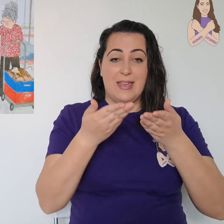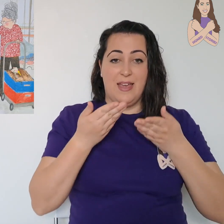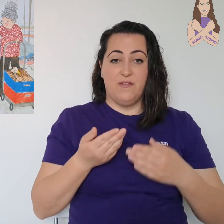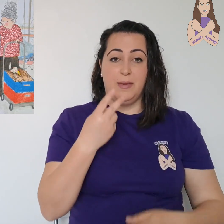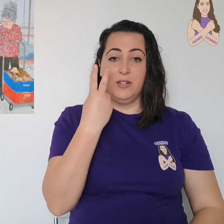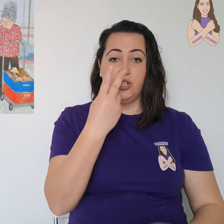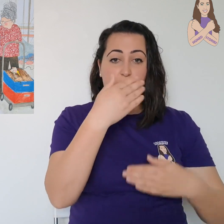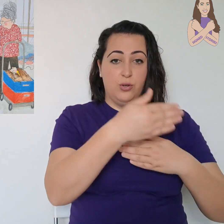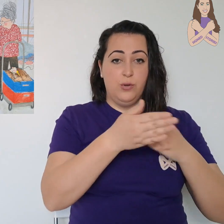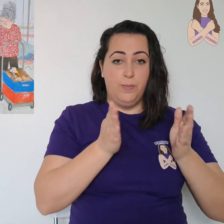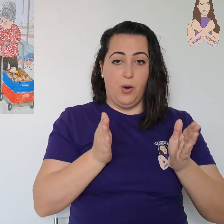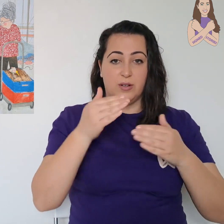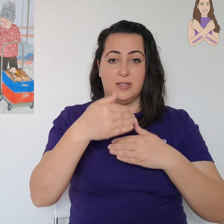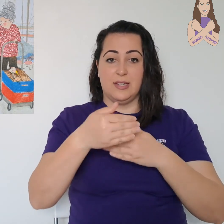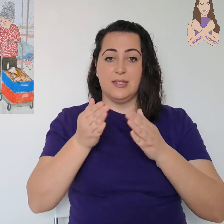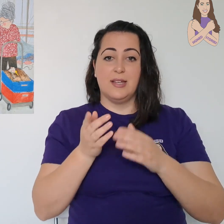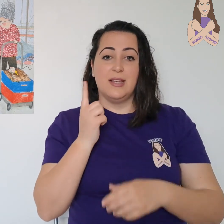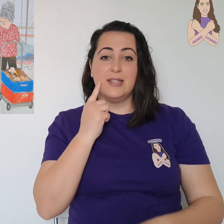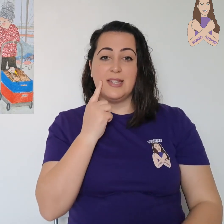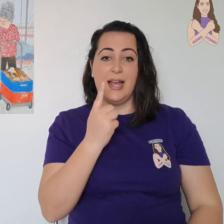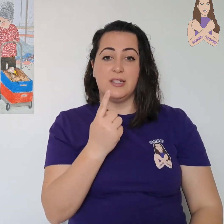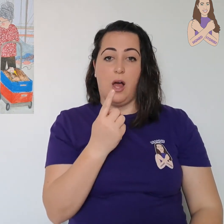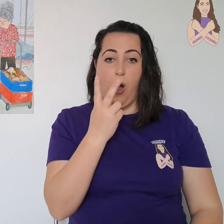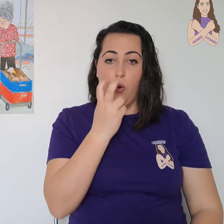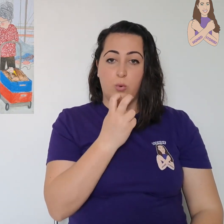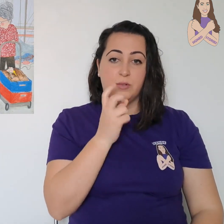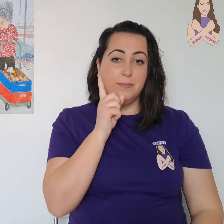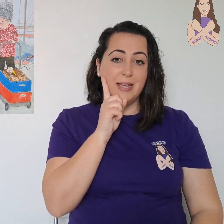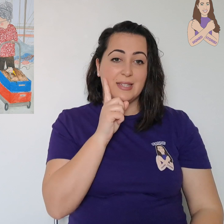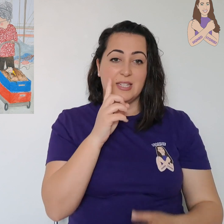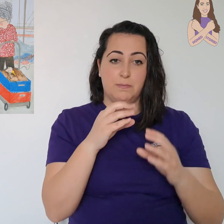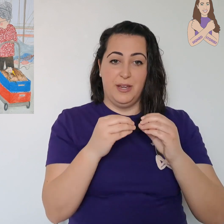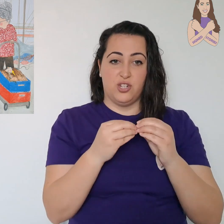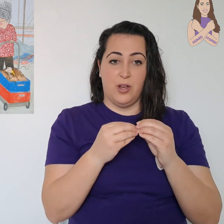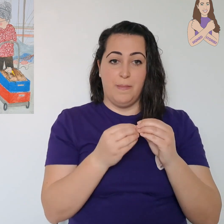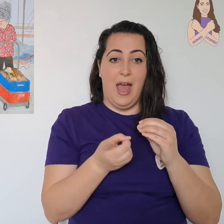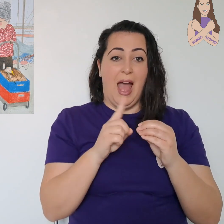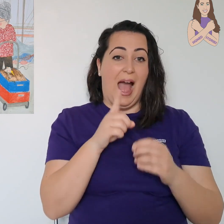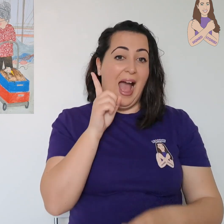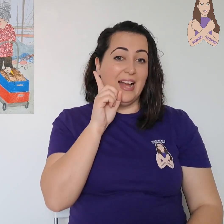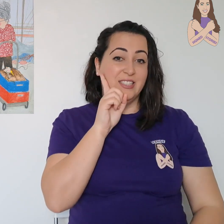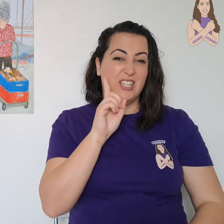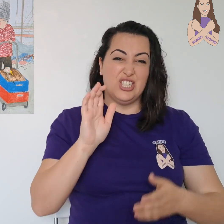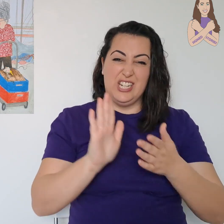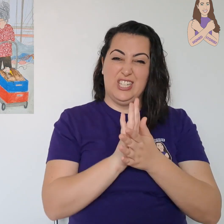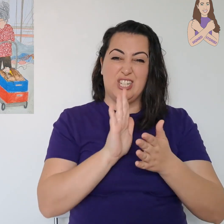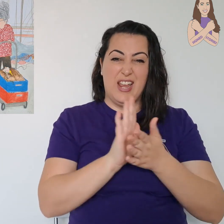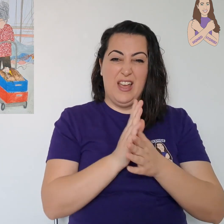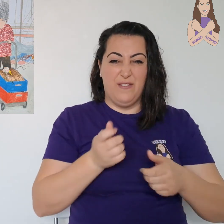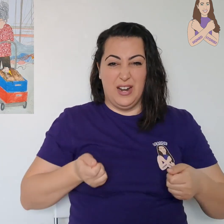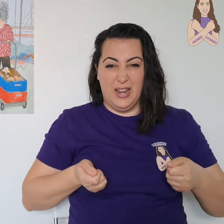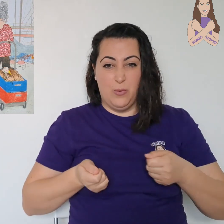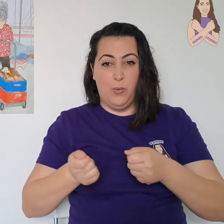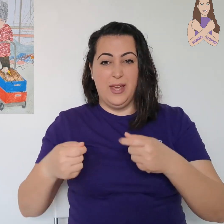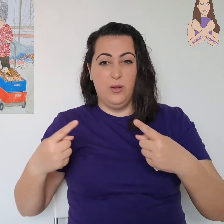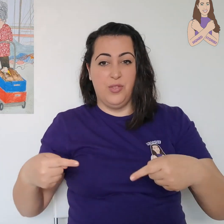"Give me 2 boxes," said old Mrs. Bishop, and she cheerfully wheeled